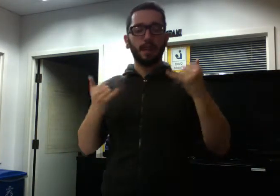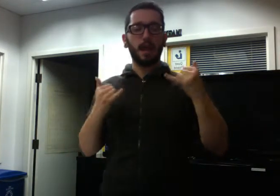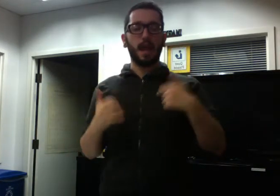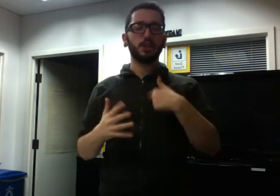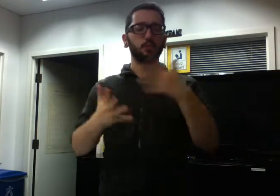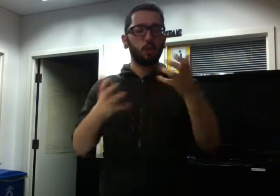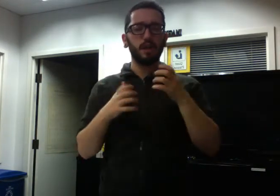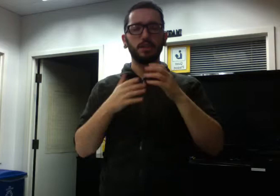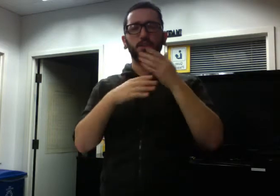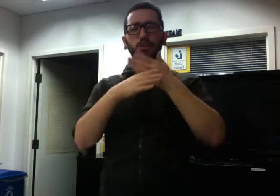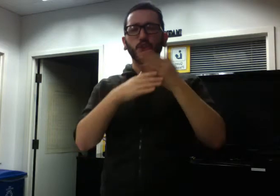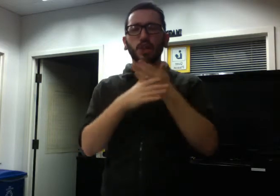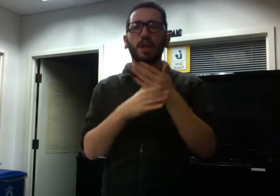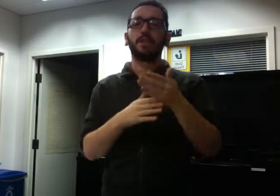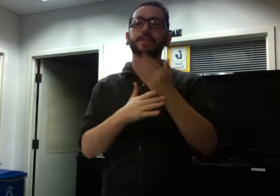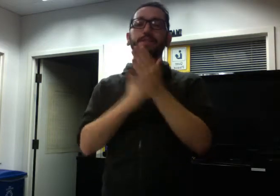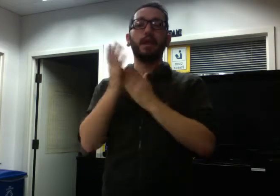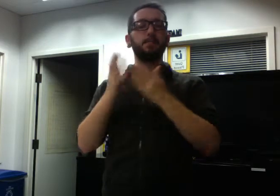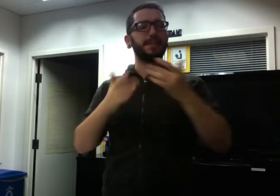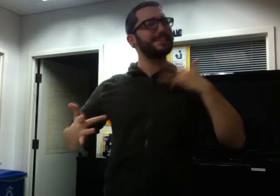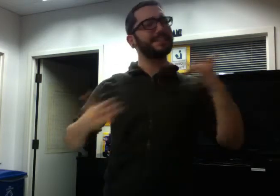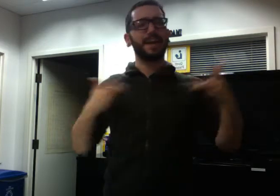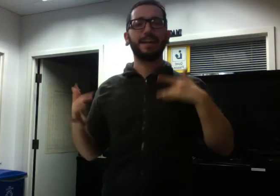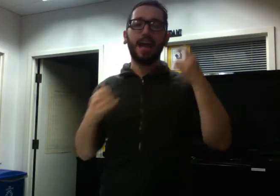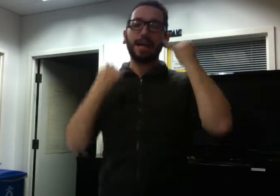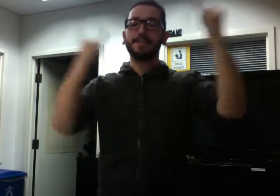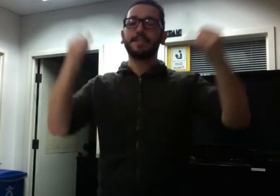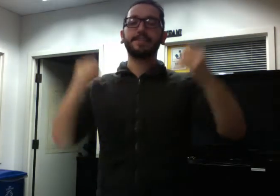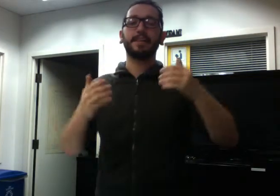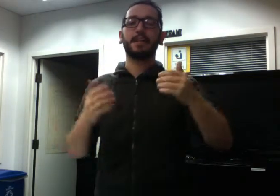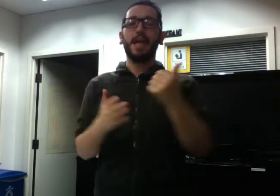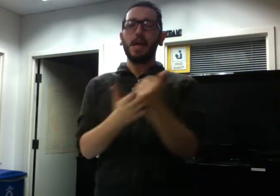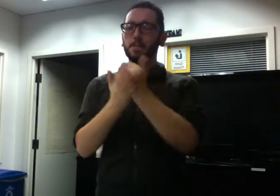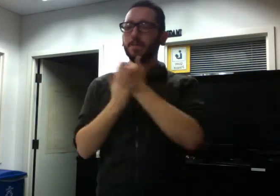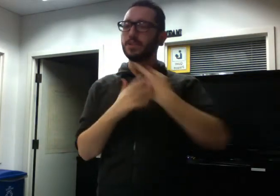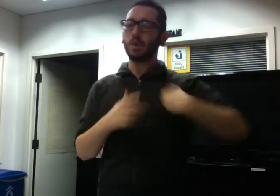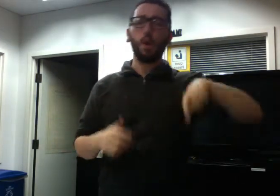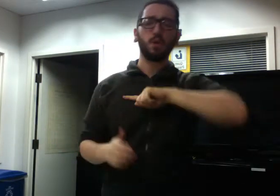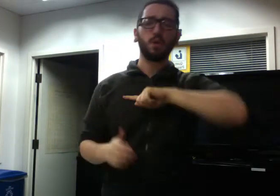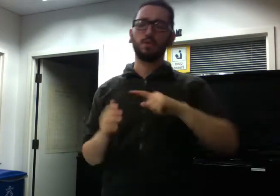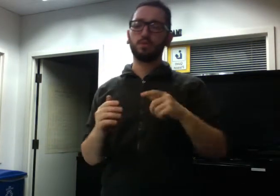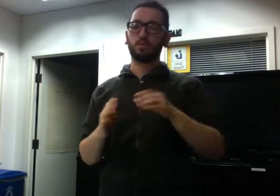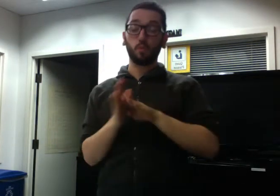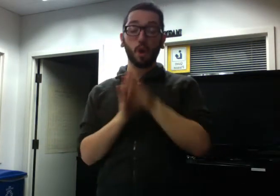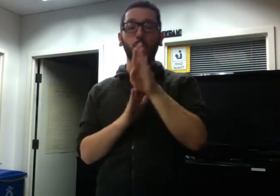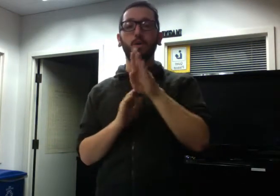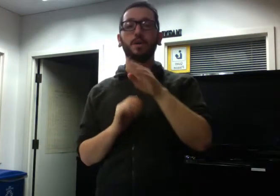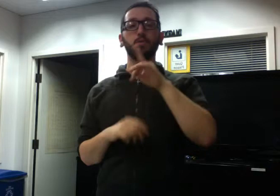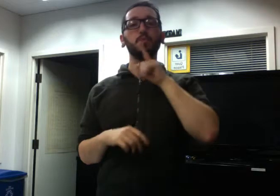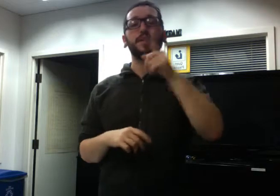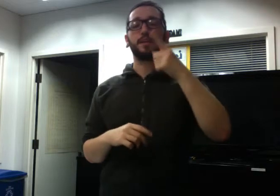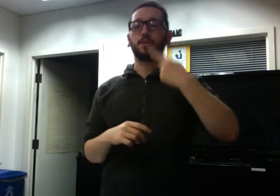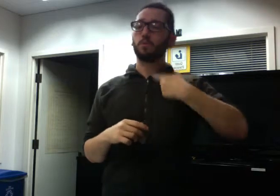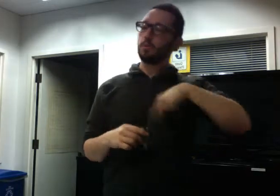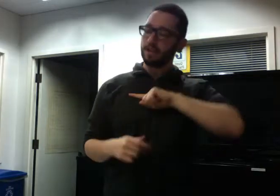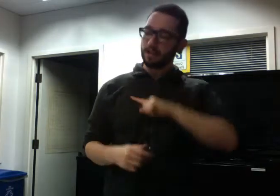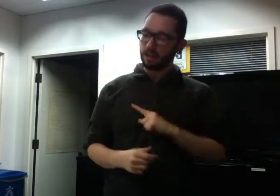exciting ideas in order to help us all to grow. For when we open ourselves to growth at a personal level, we enhance